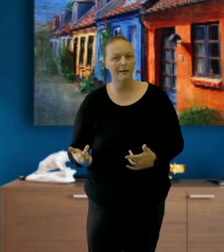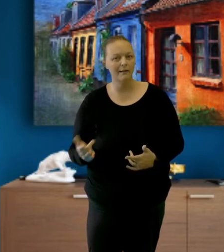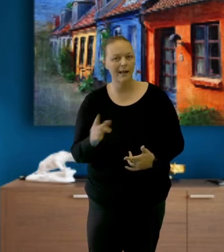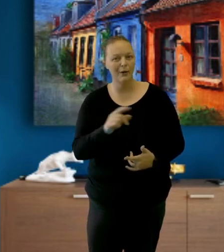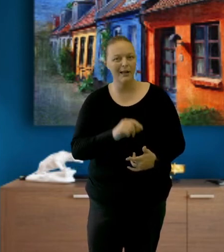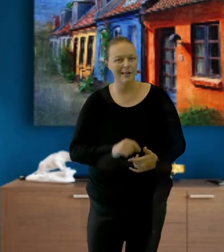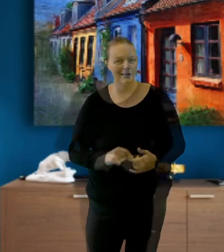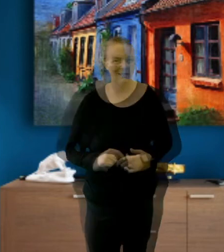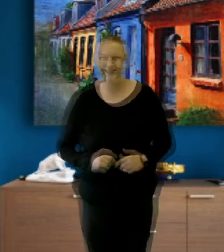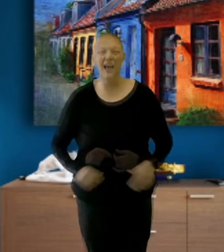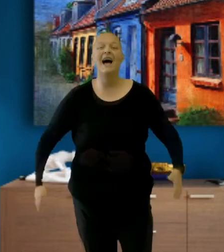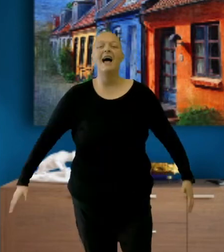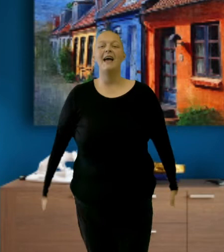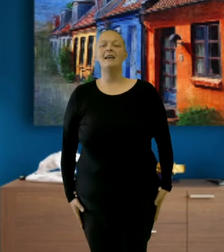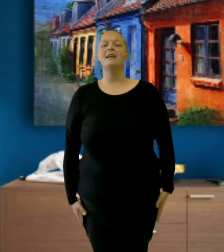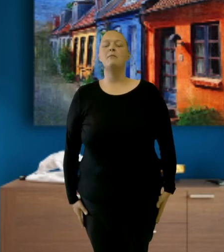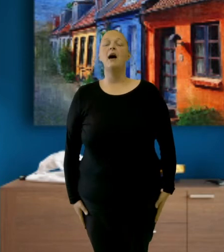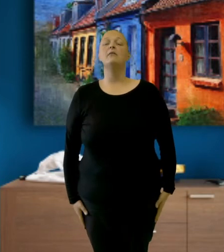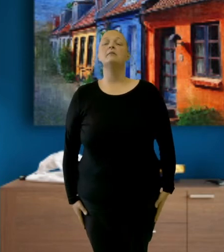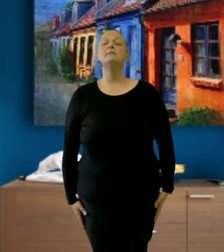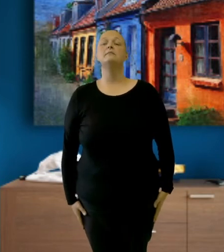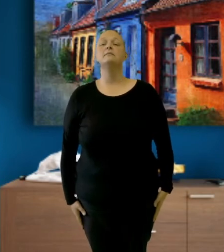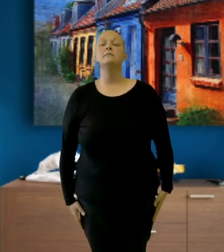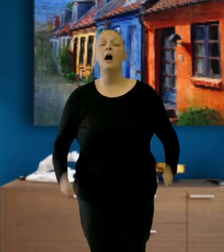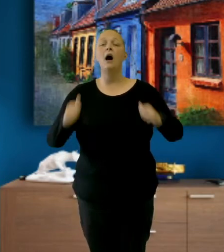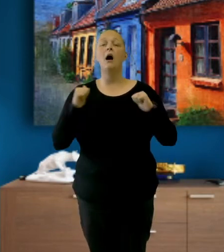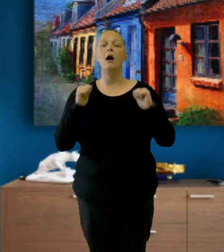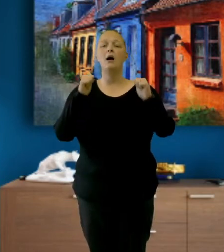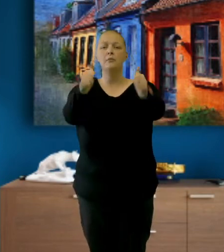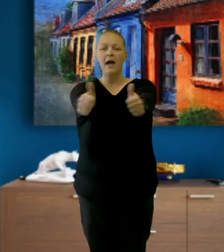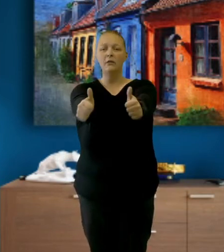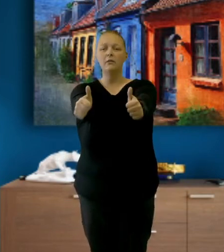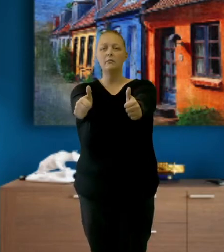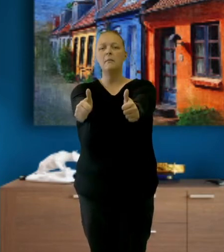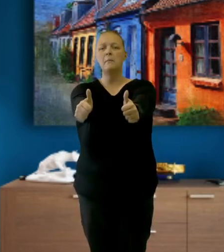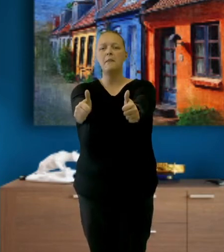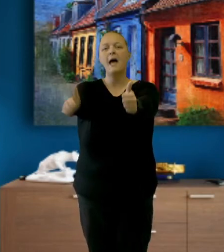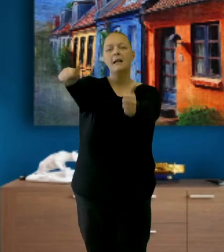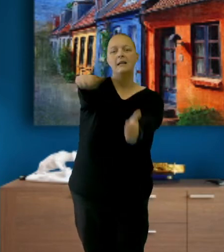They go like this. Hang about, arms out,